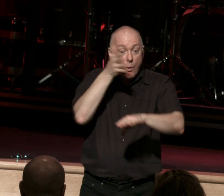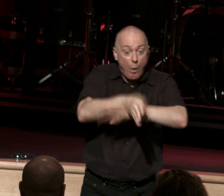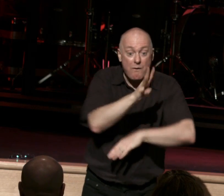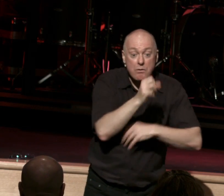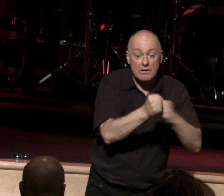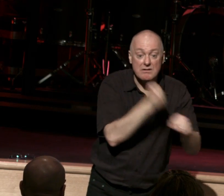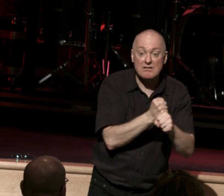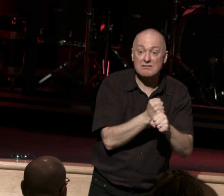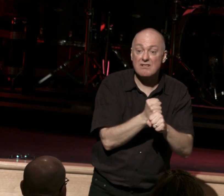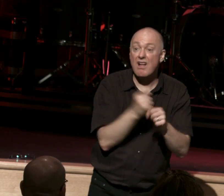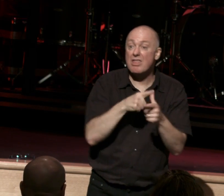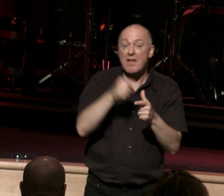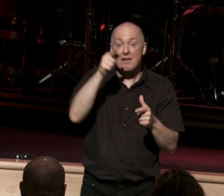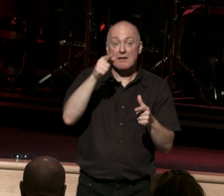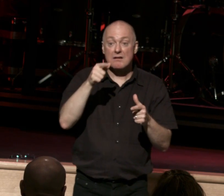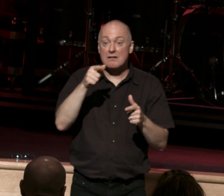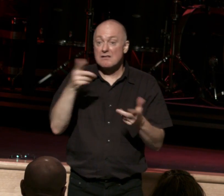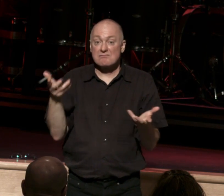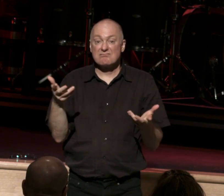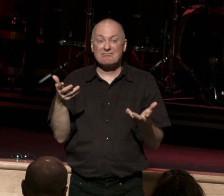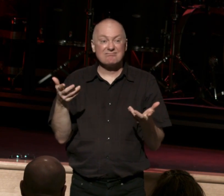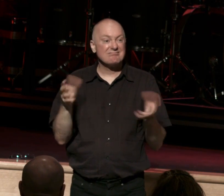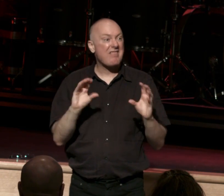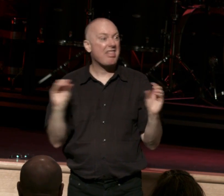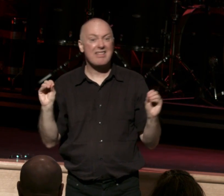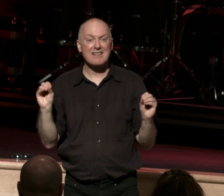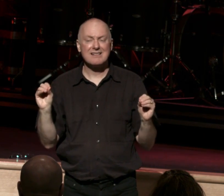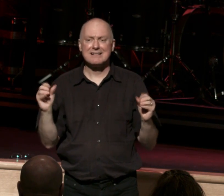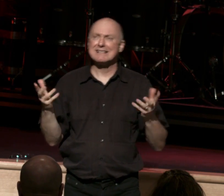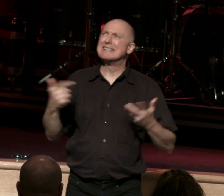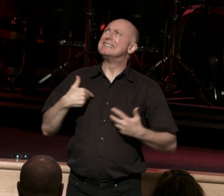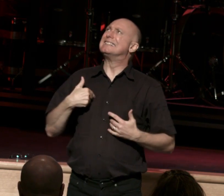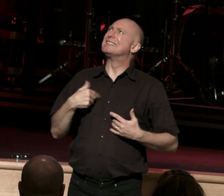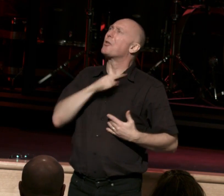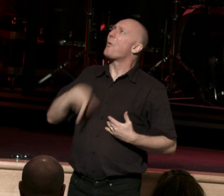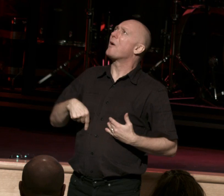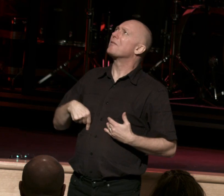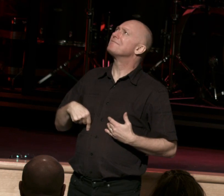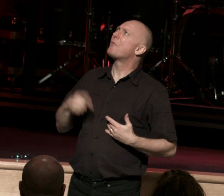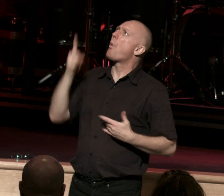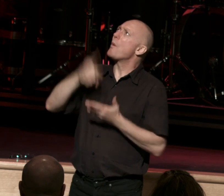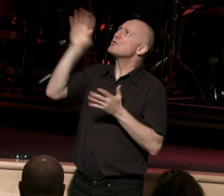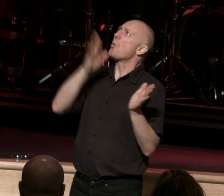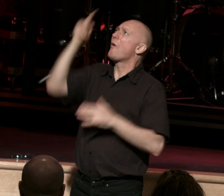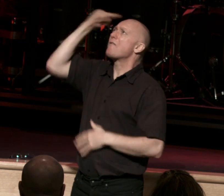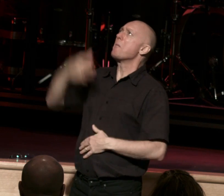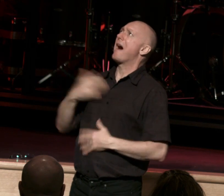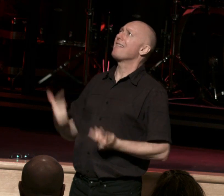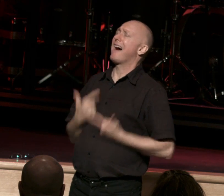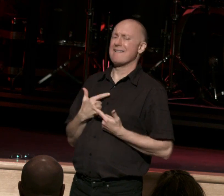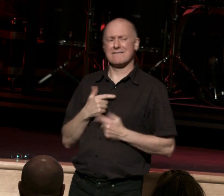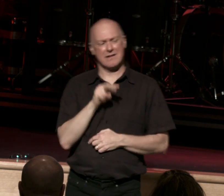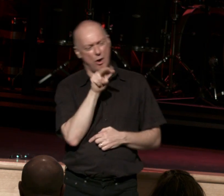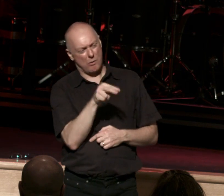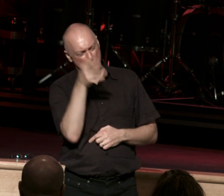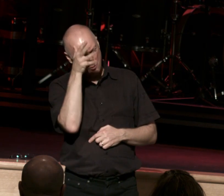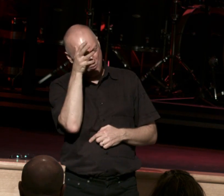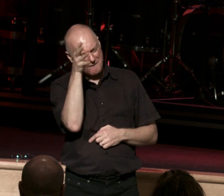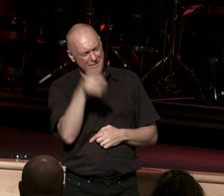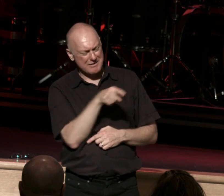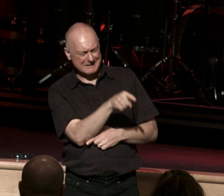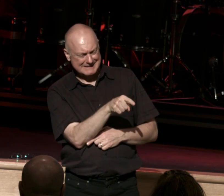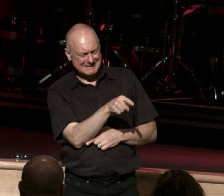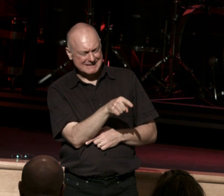generation after him, no one was in ministry within our family or extended family. And here I was trying to discern what God was going to do with my life. And I sat in that moment, and what I